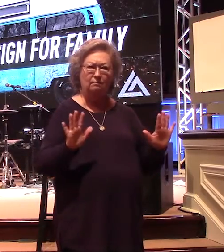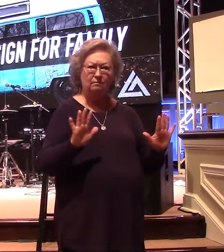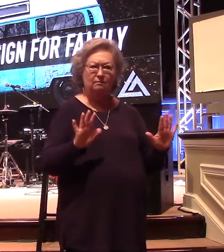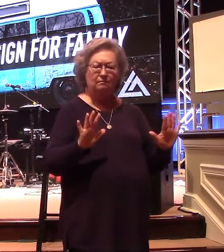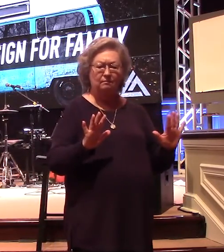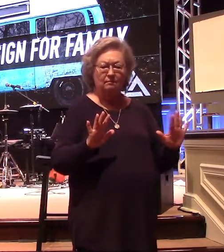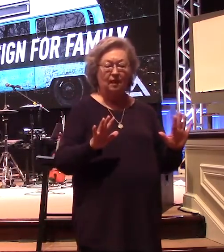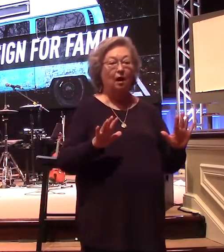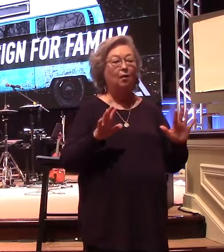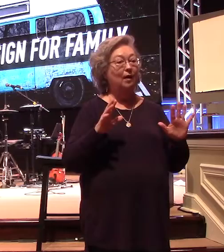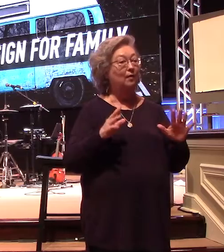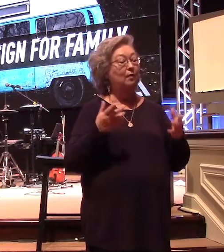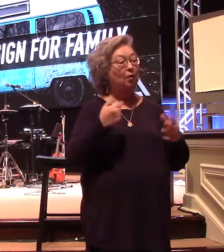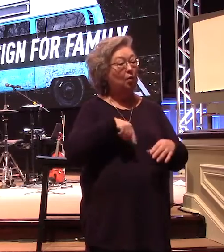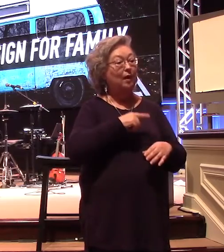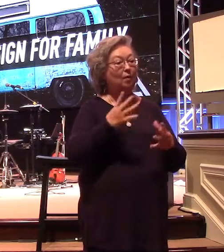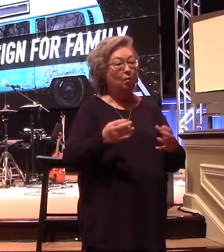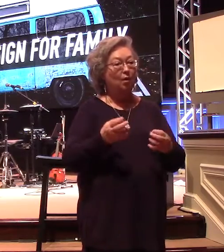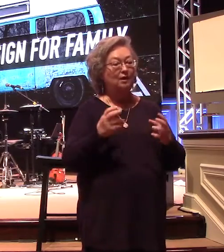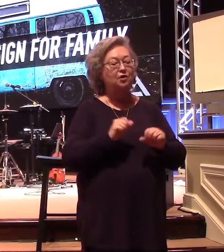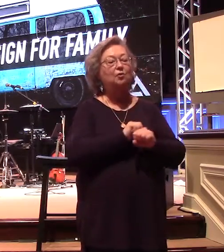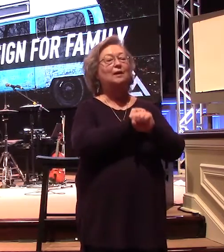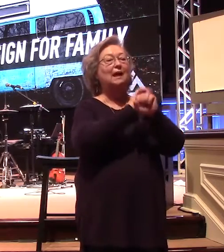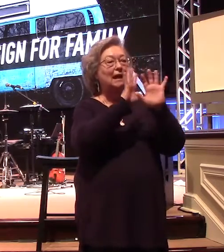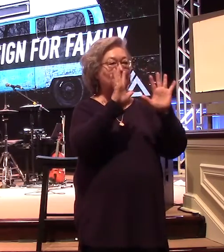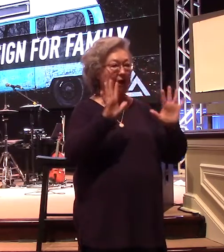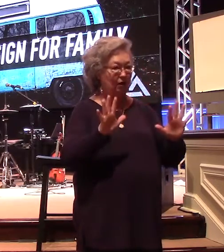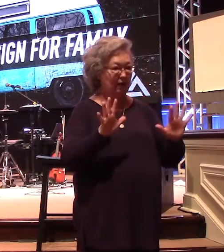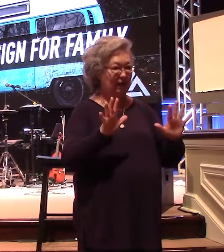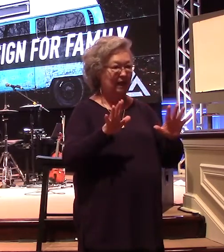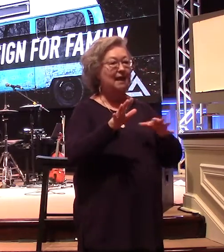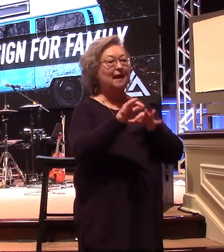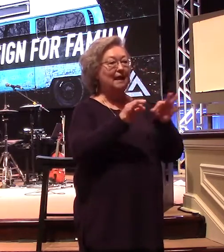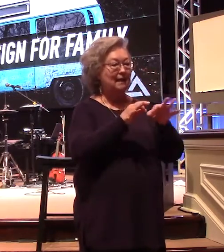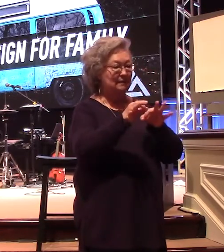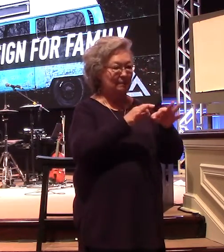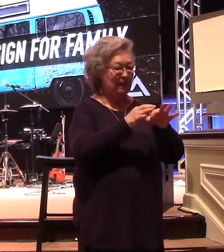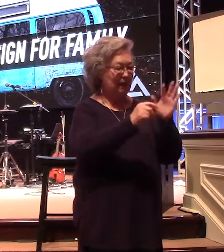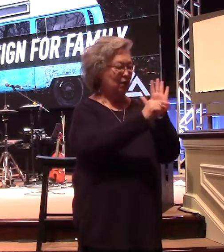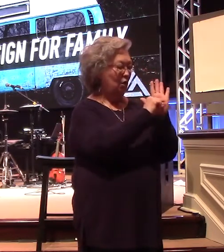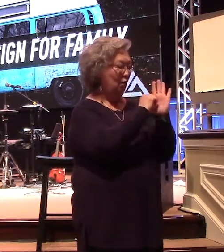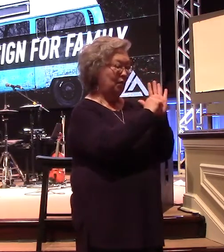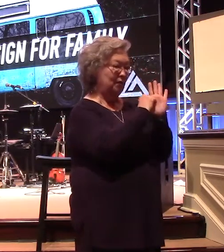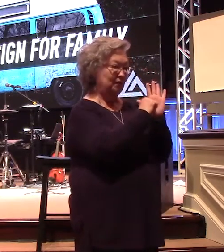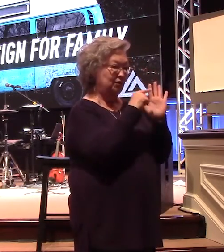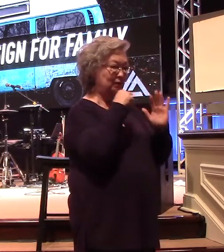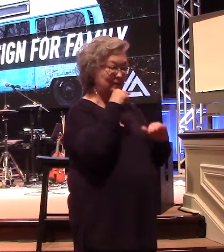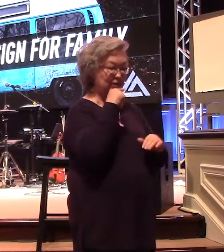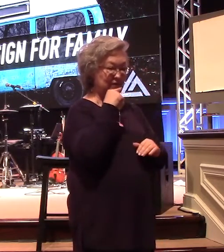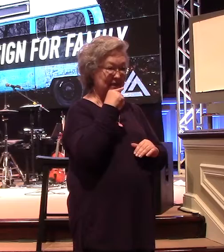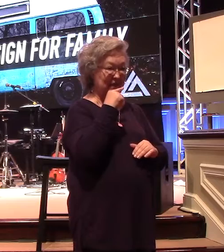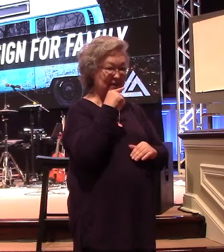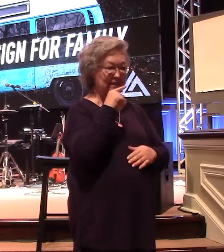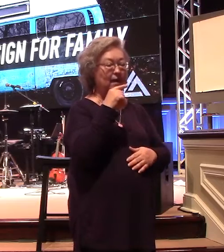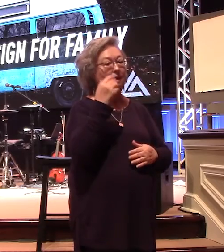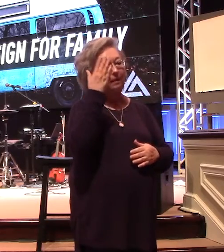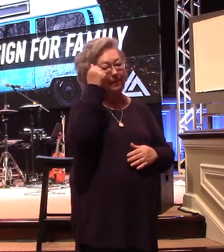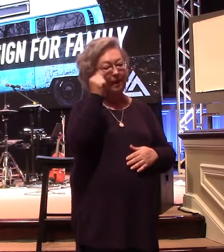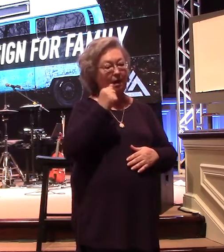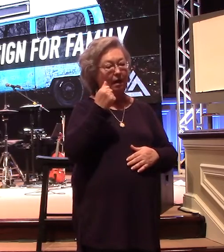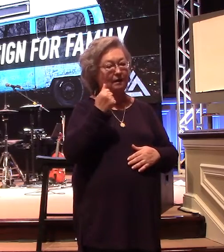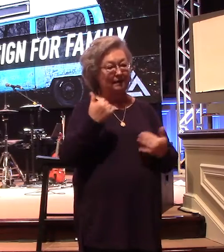define what Scripture says about submission. I think our culture, even our Christian culture, has